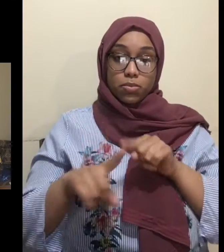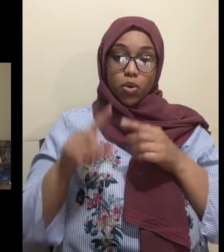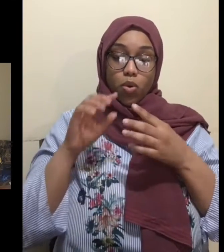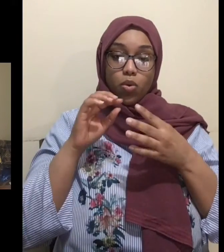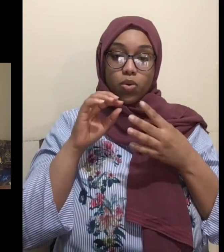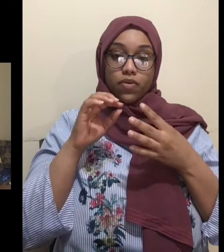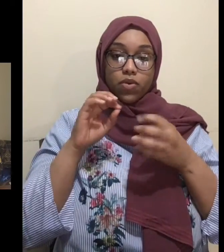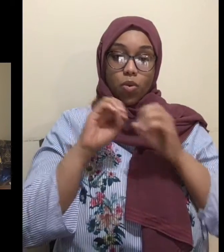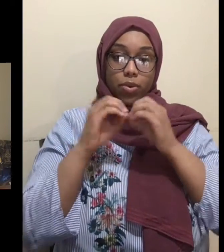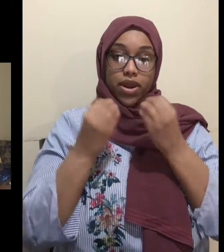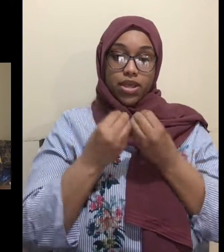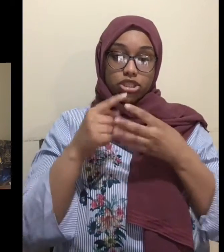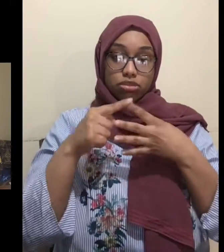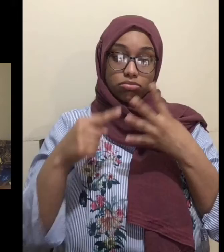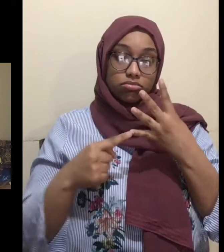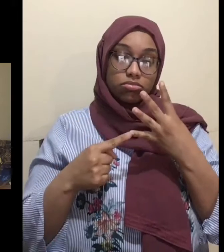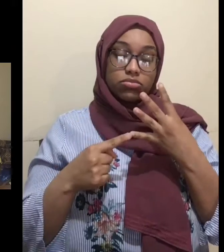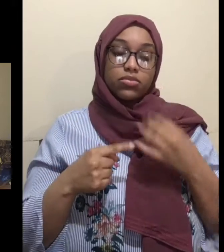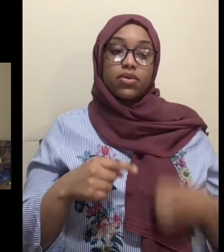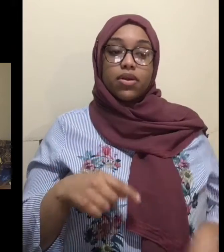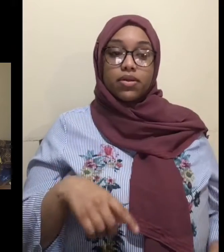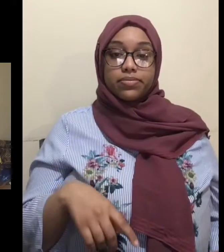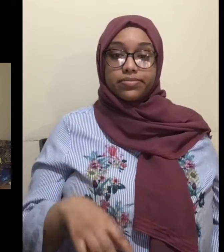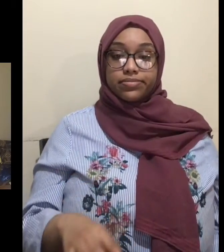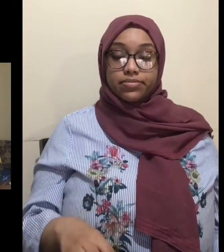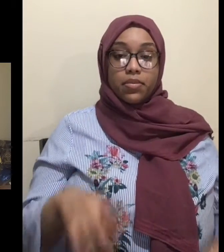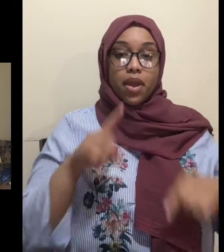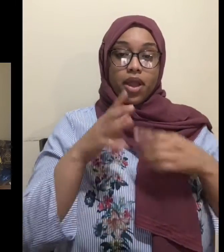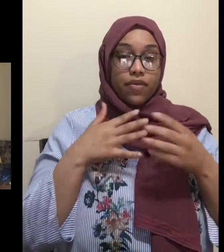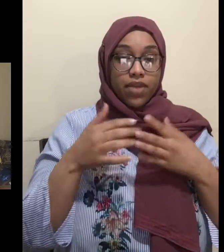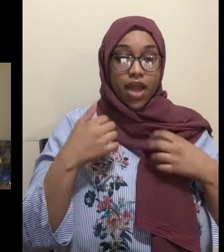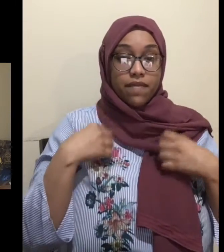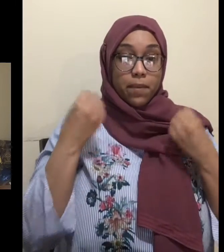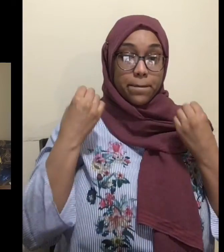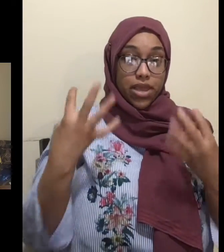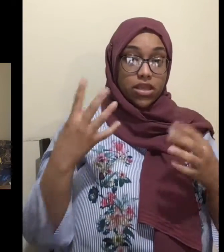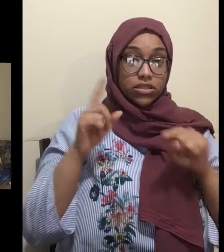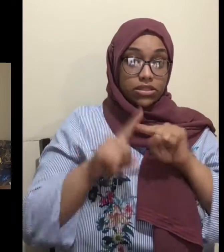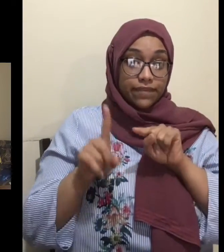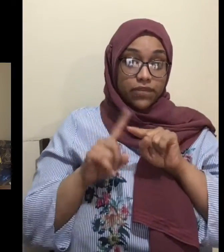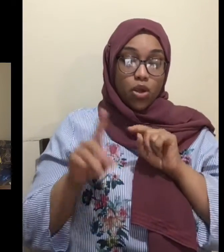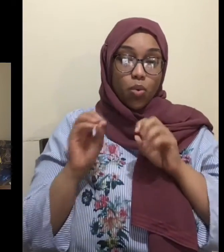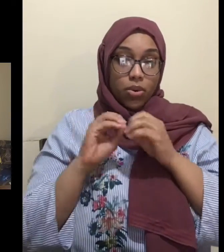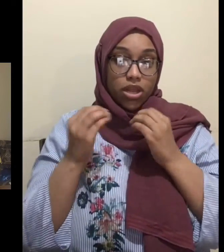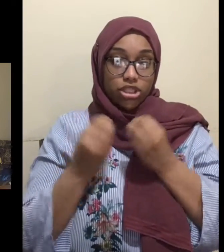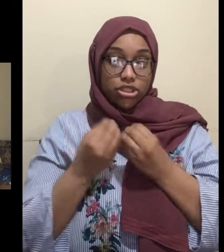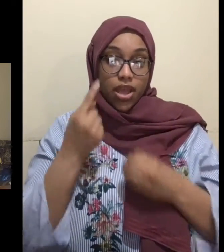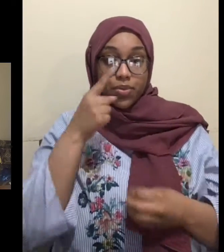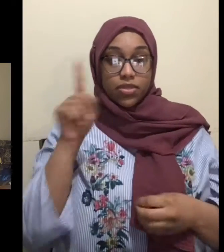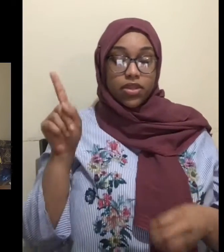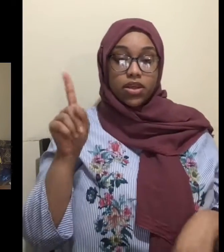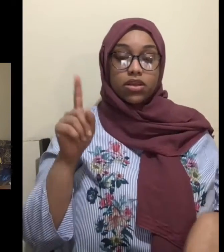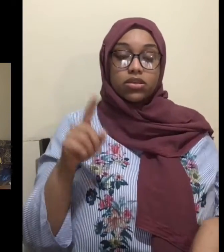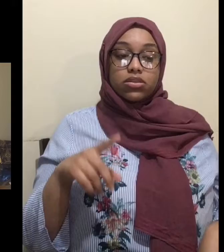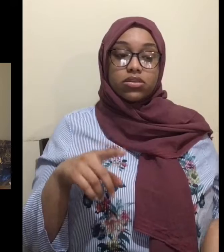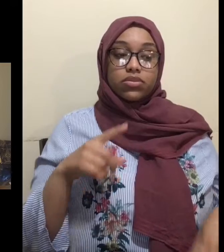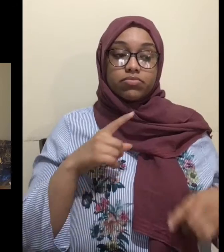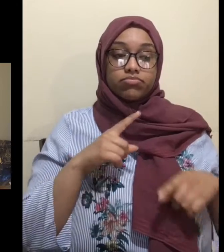of organizations. There are many organizations out there, but today we'll focus on just four of